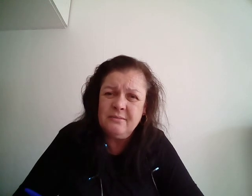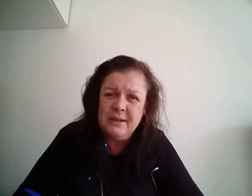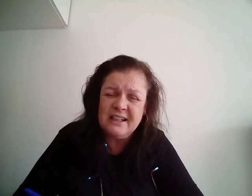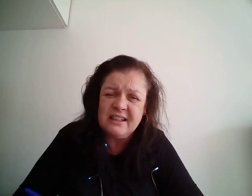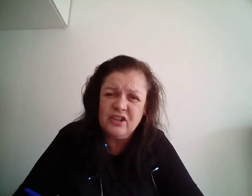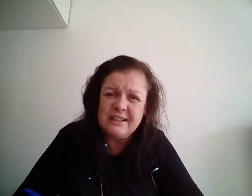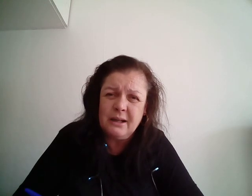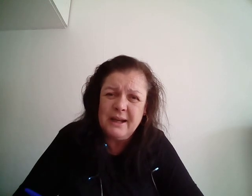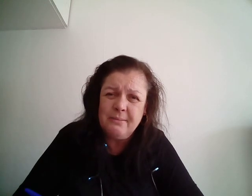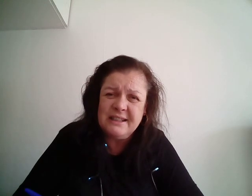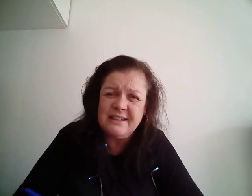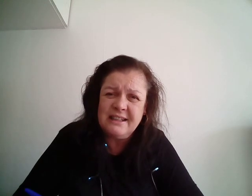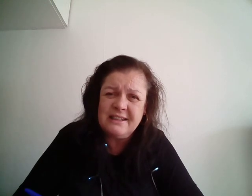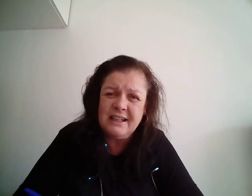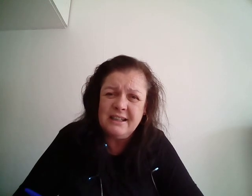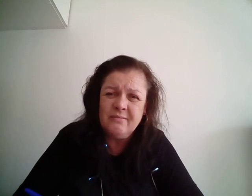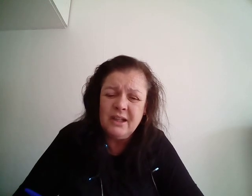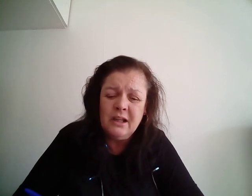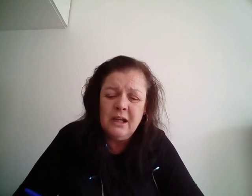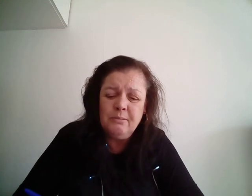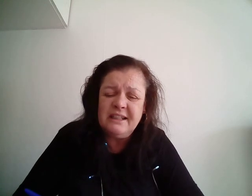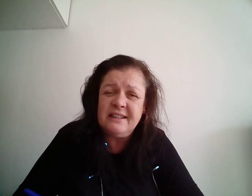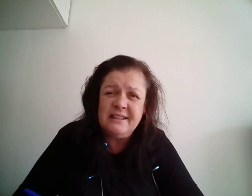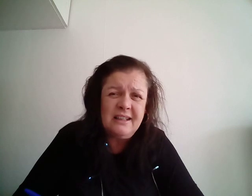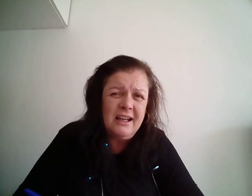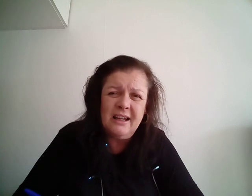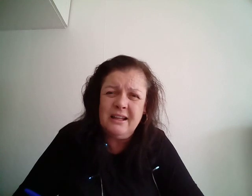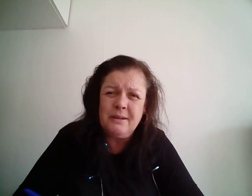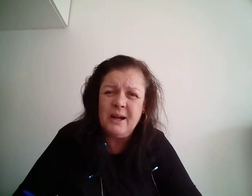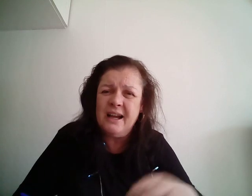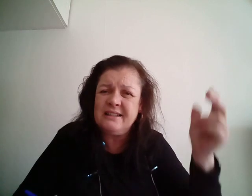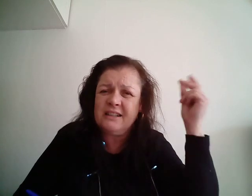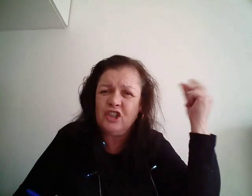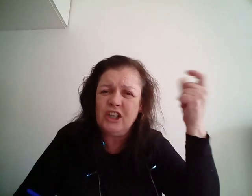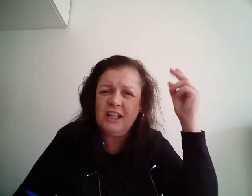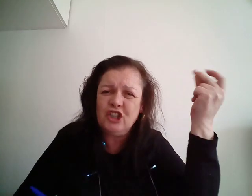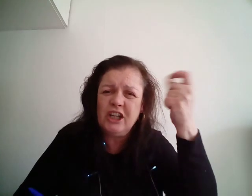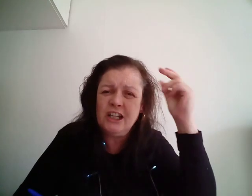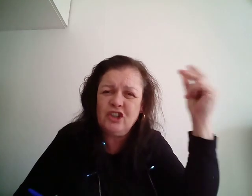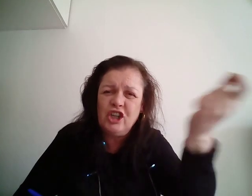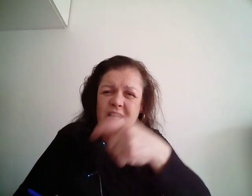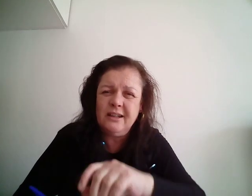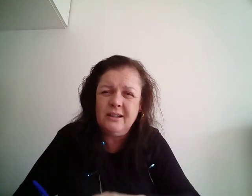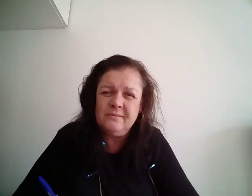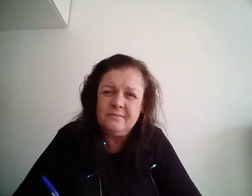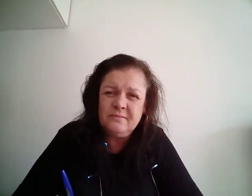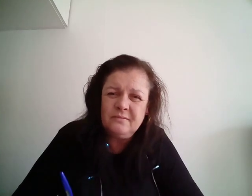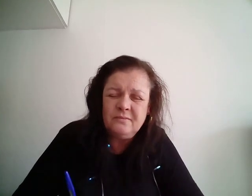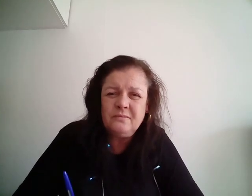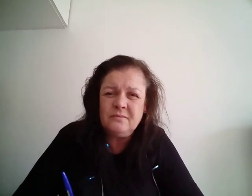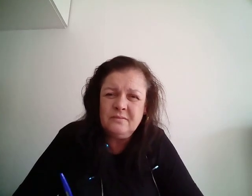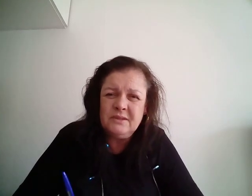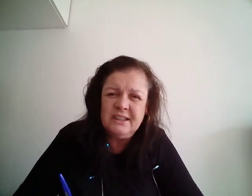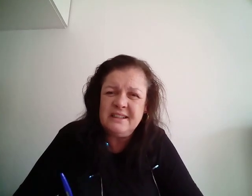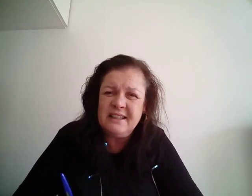my delicious little babies, do you say? But this is the price, ka-ching, ka-ching, ka-ching. Do you say,